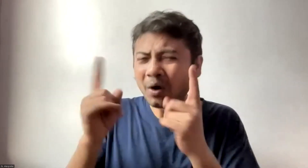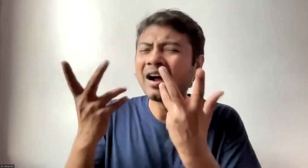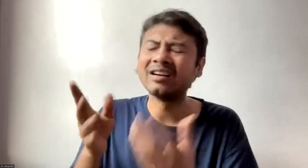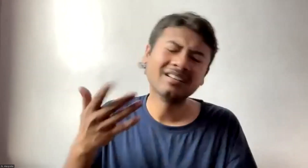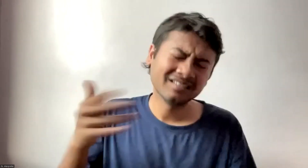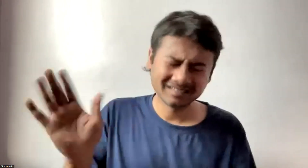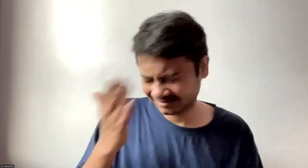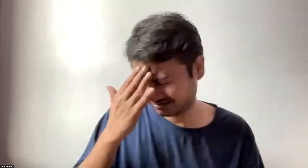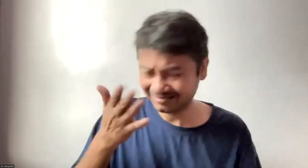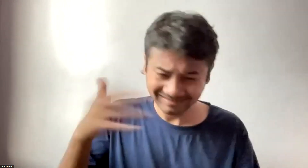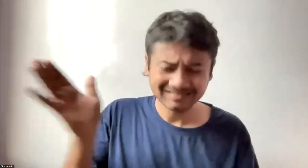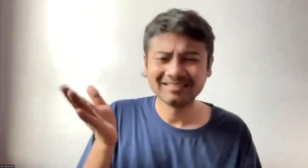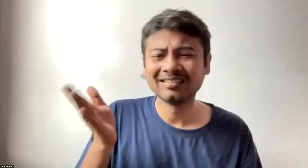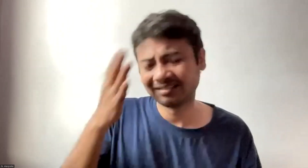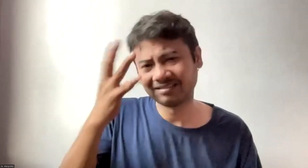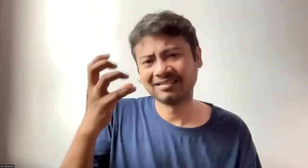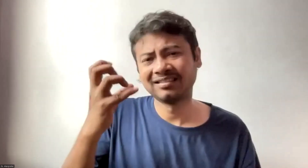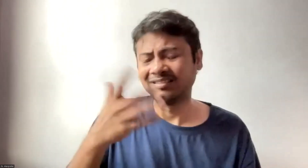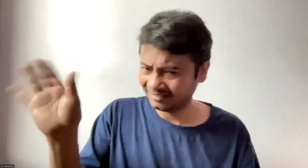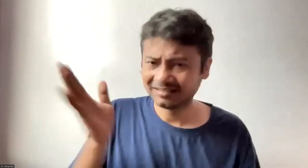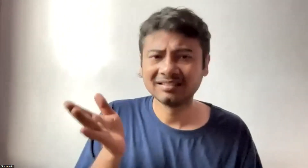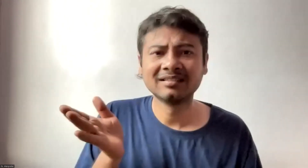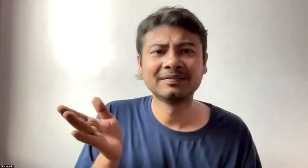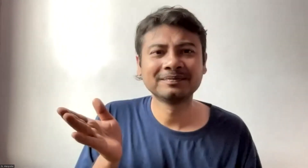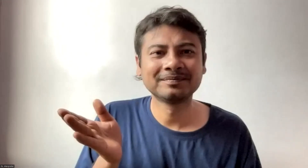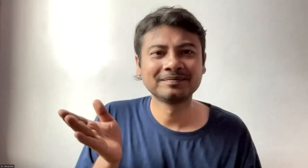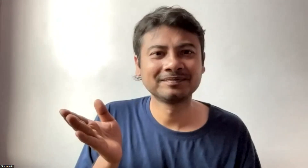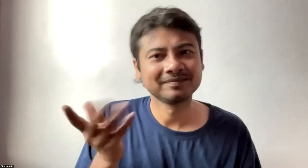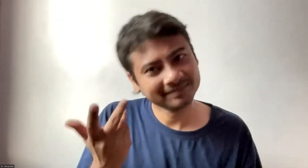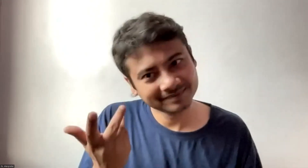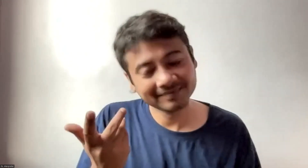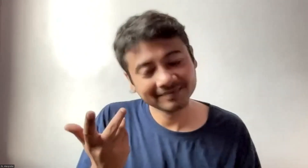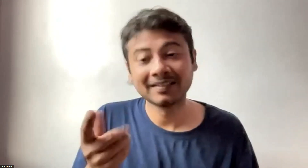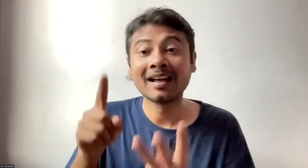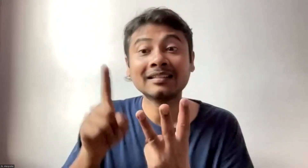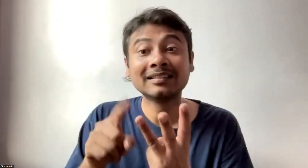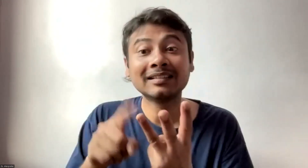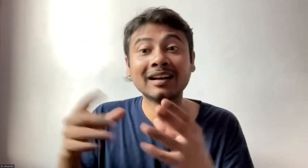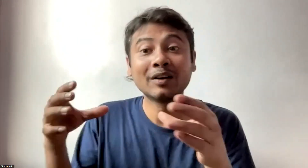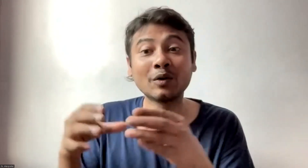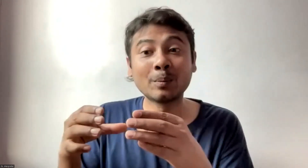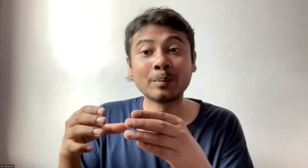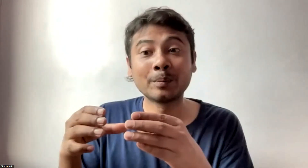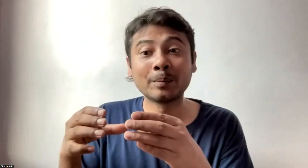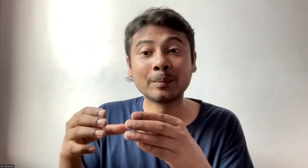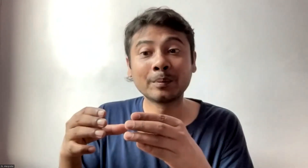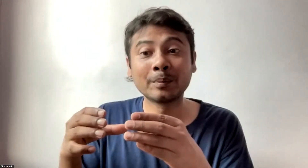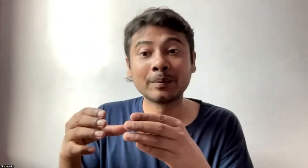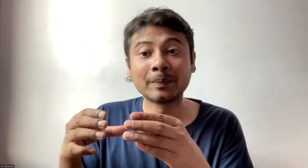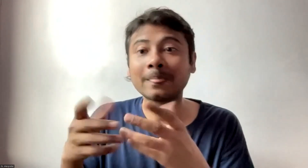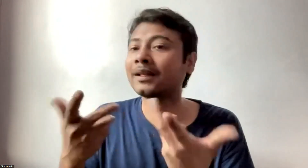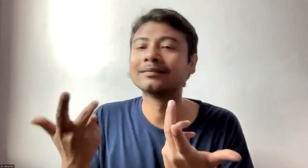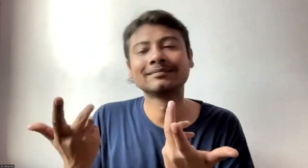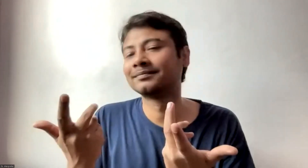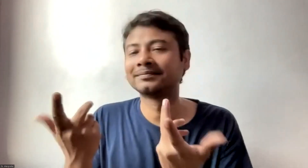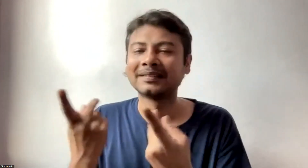And our third category has absolutely no interest because he is so self-centered, so